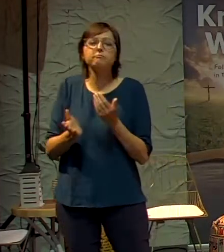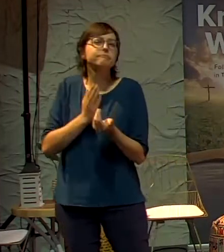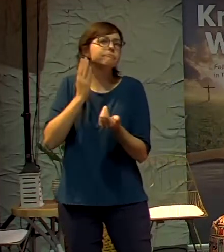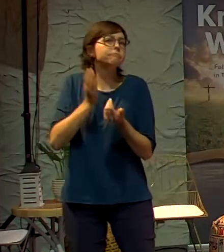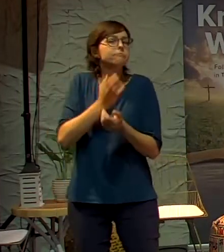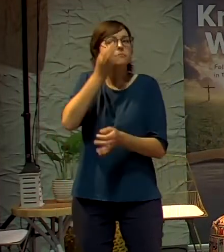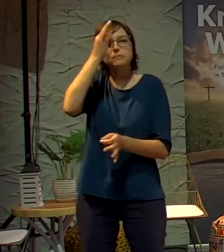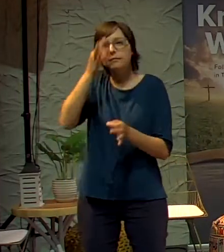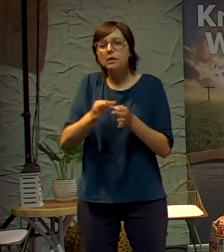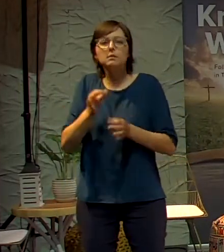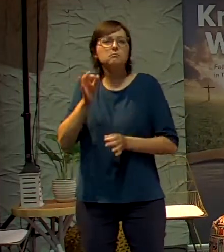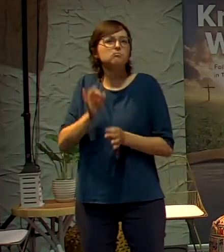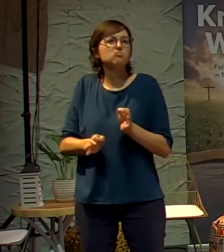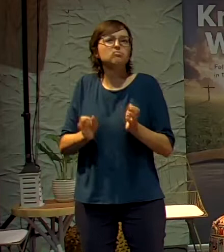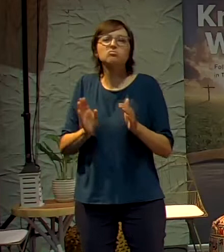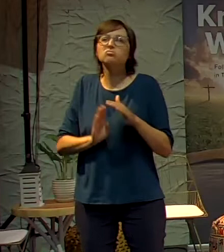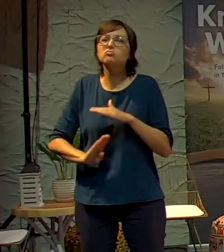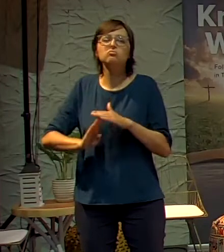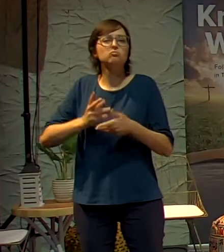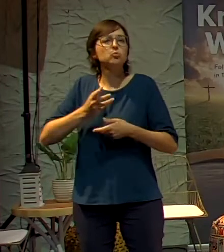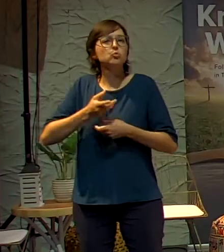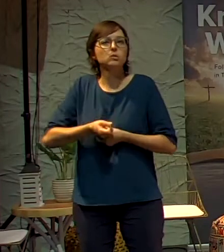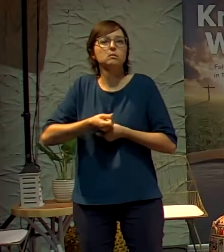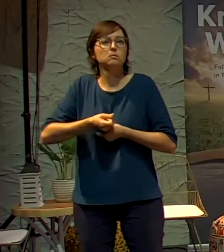Simple trust. And the logic is this.